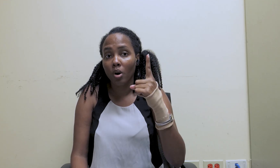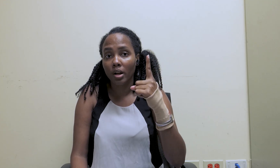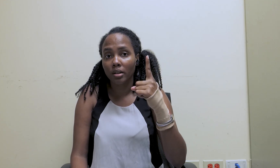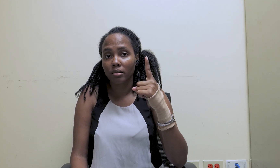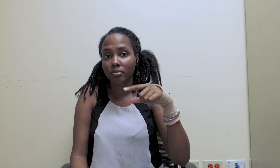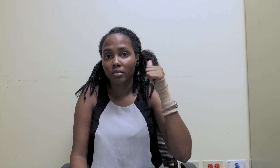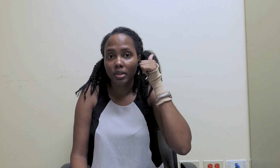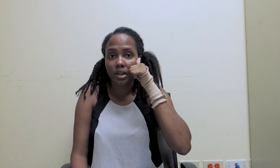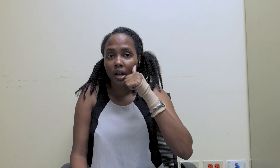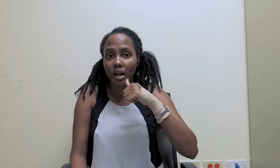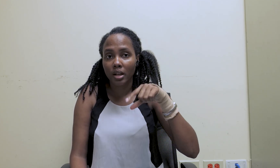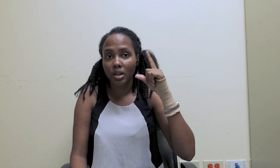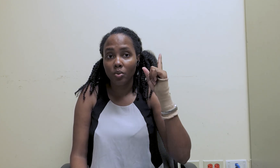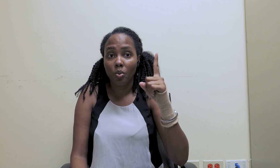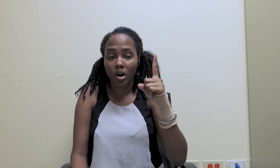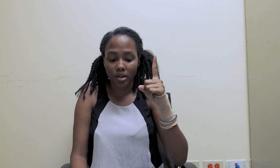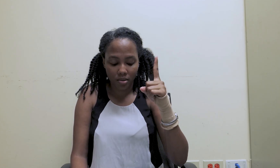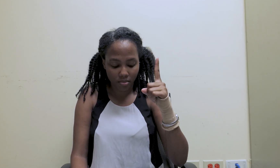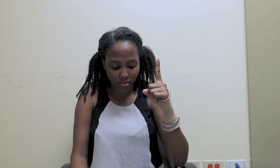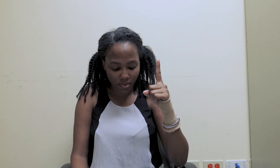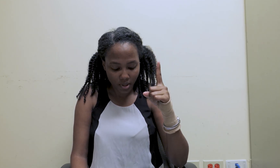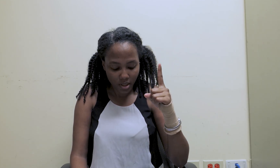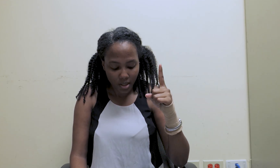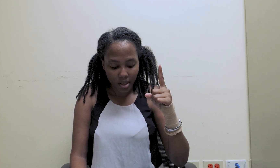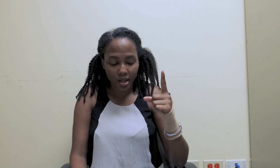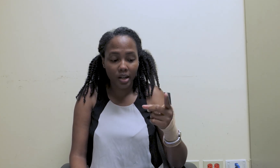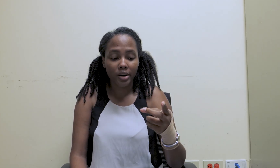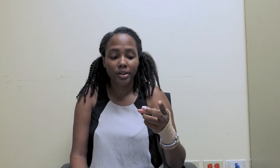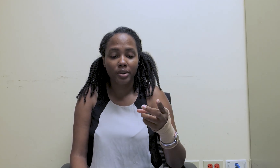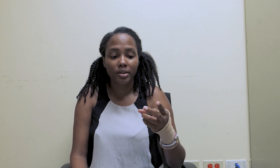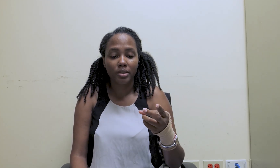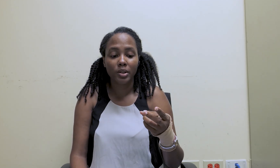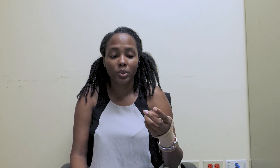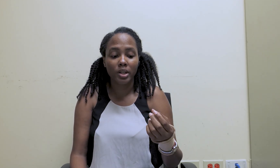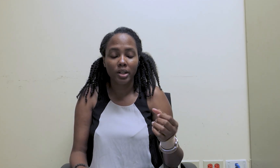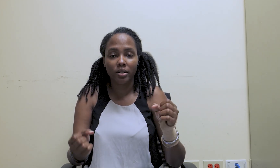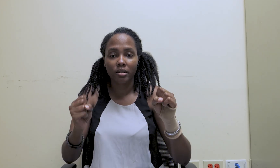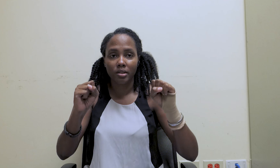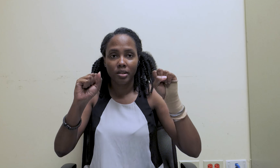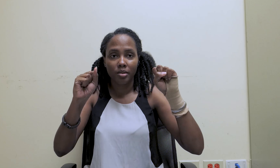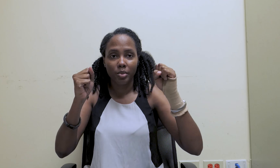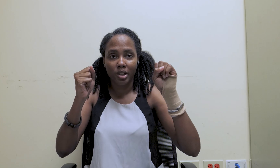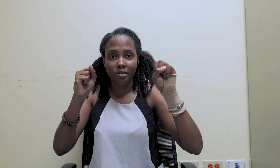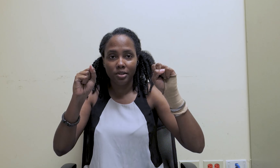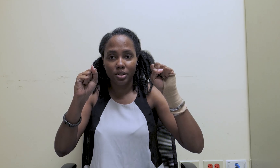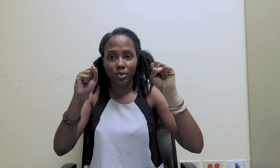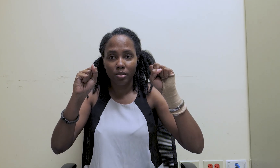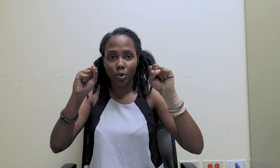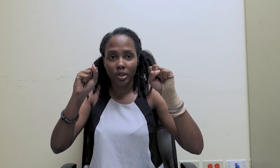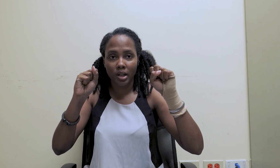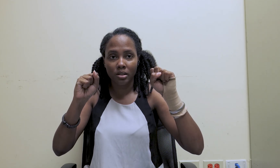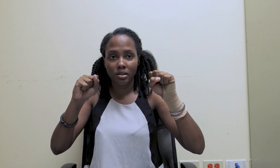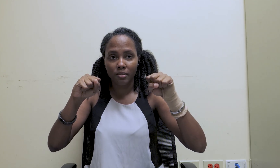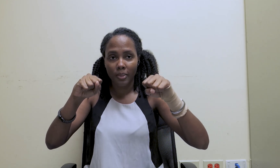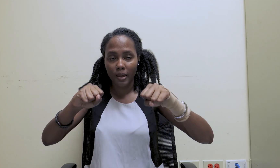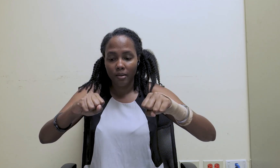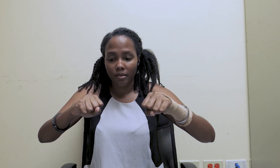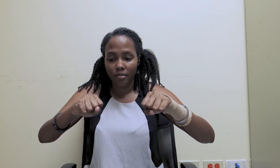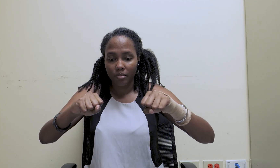Anyone. Anyone. Here, could hear. Make a fist with both hands.